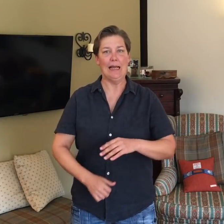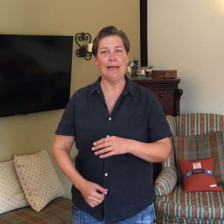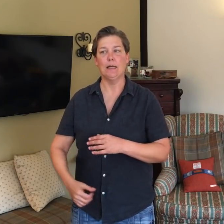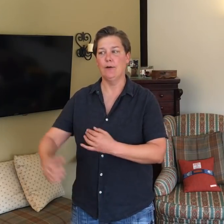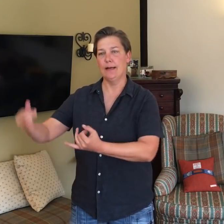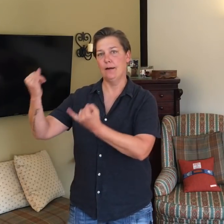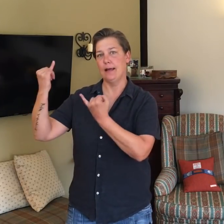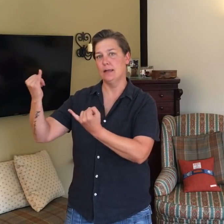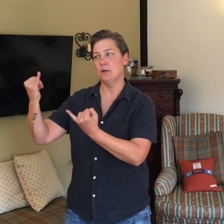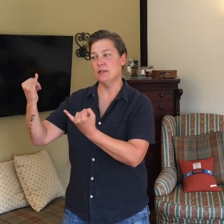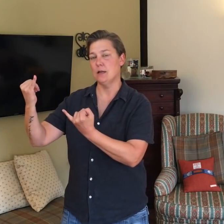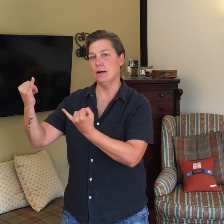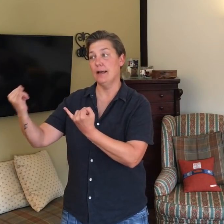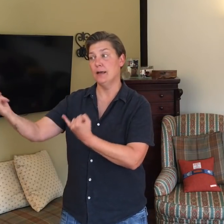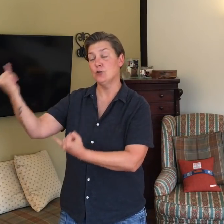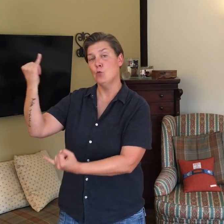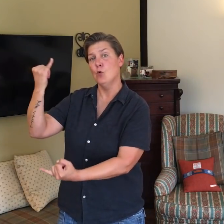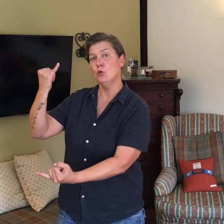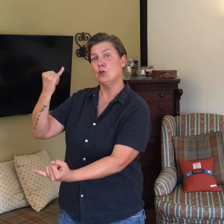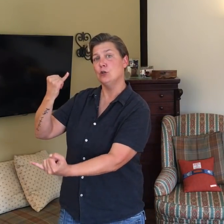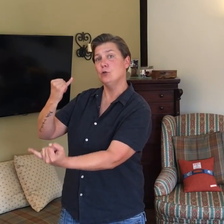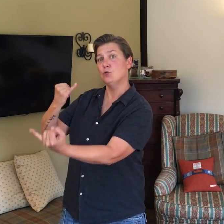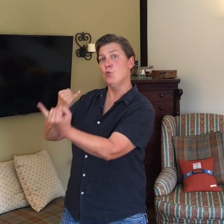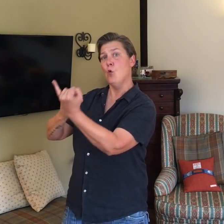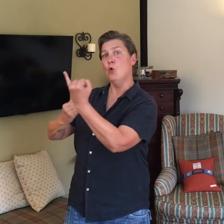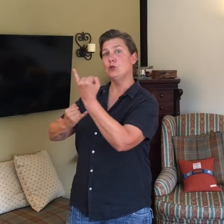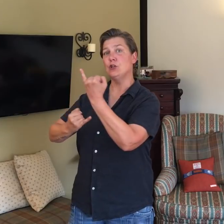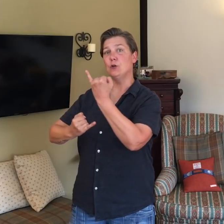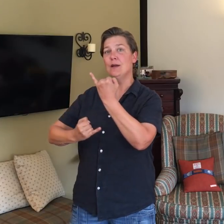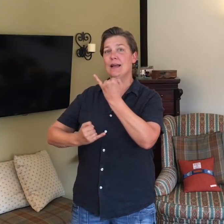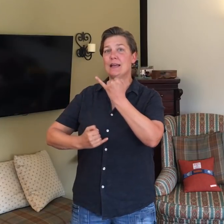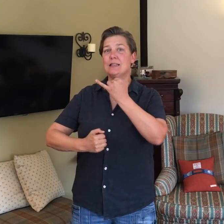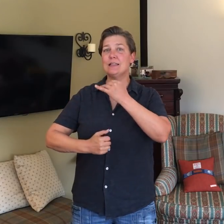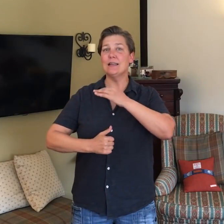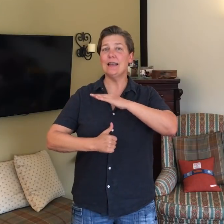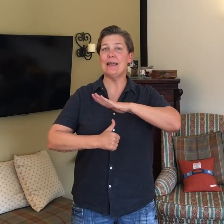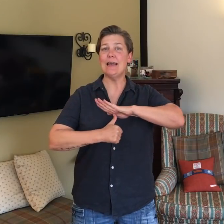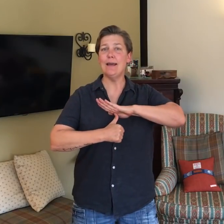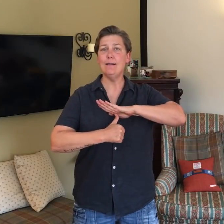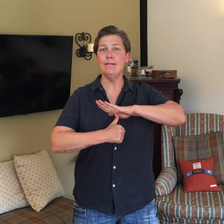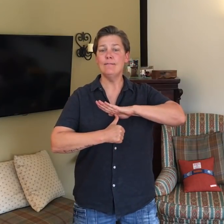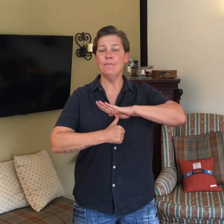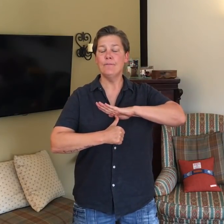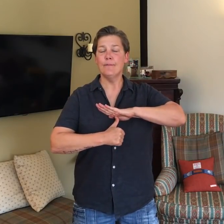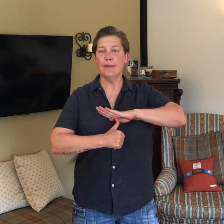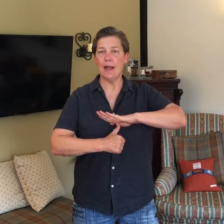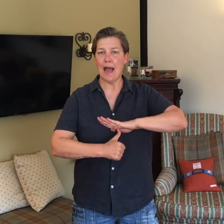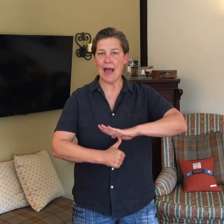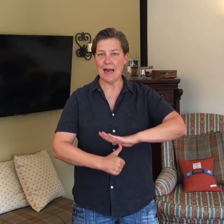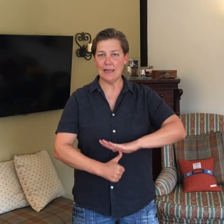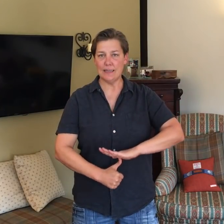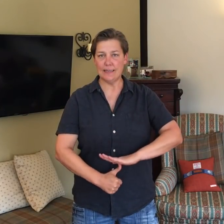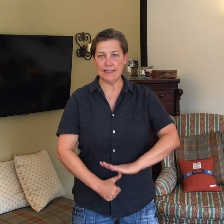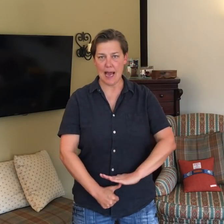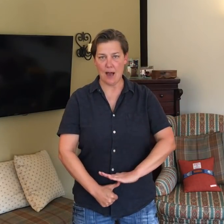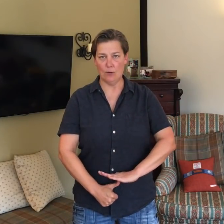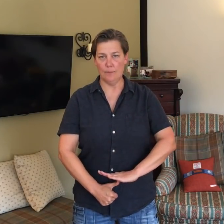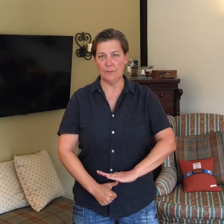hand going down again. So we're starting here, towards you, to here and down. Let's